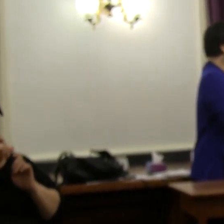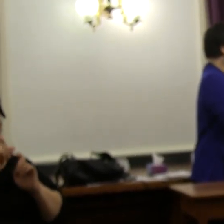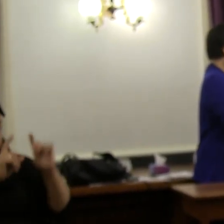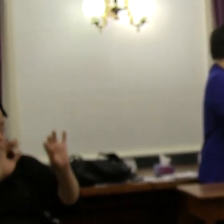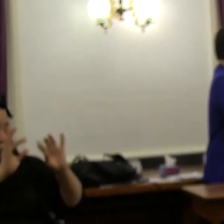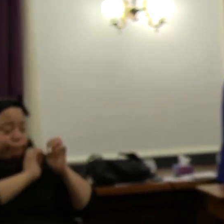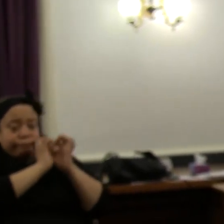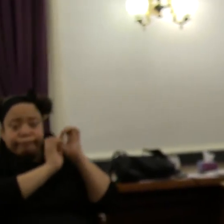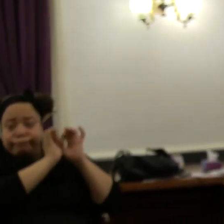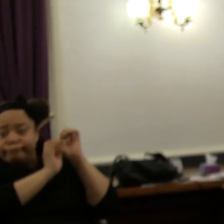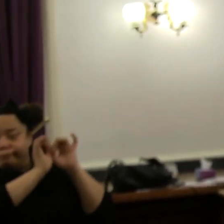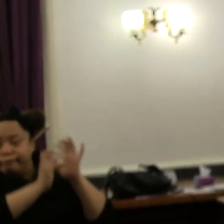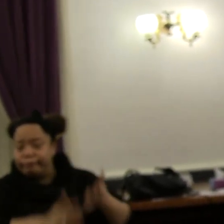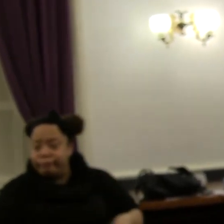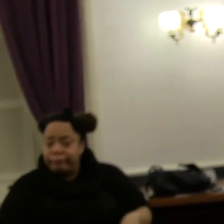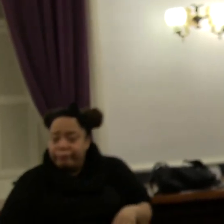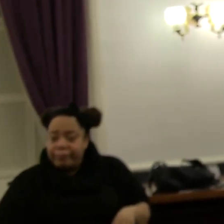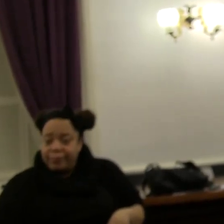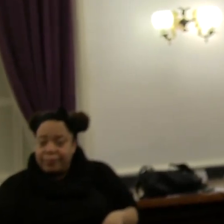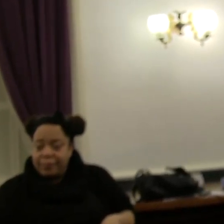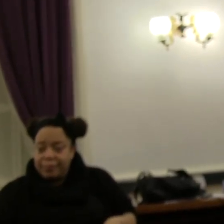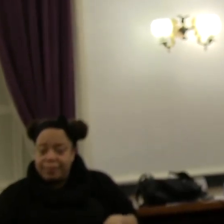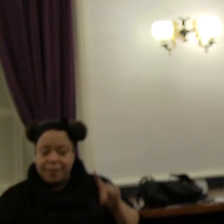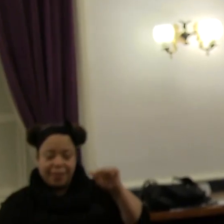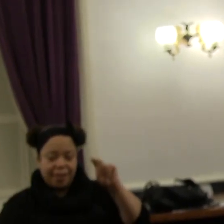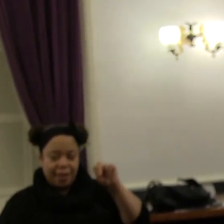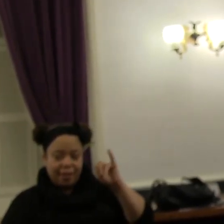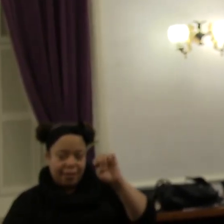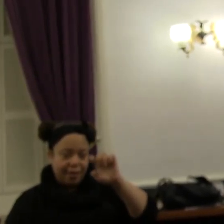Brattleboro. These folks had to leave pretty darn early.